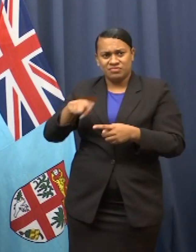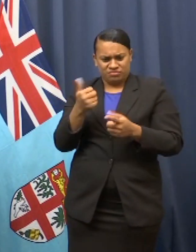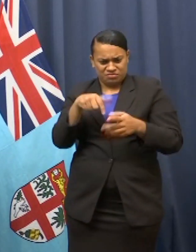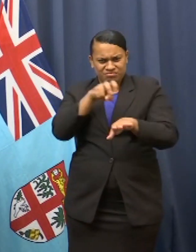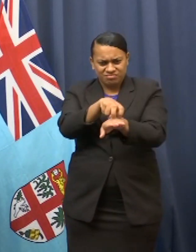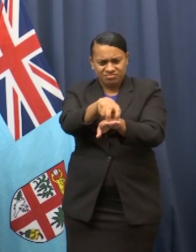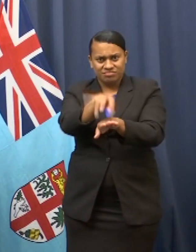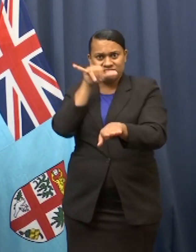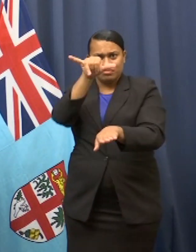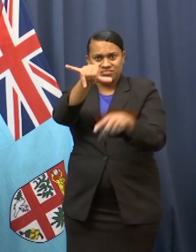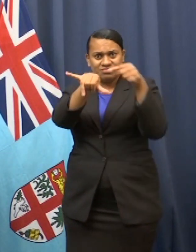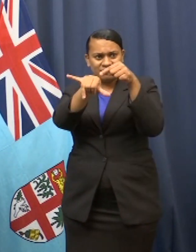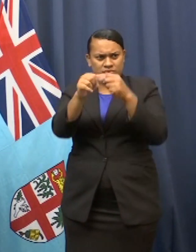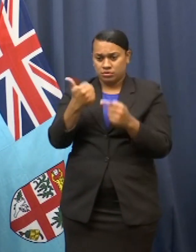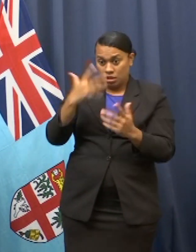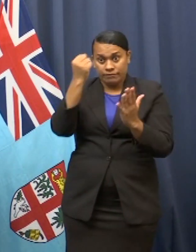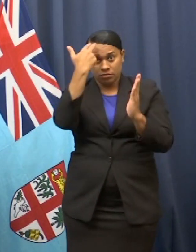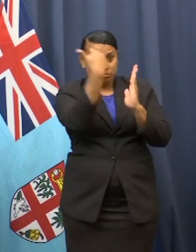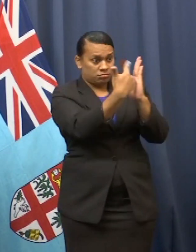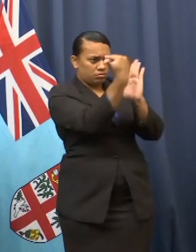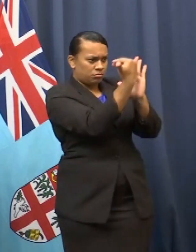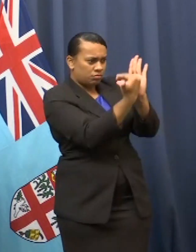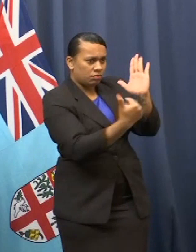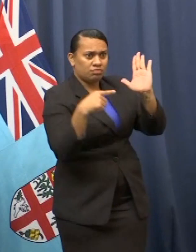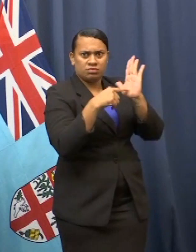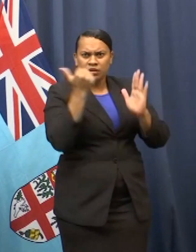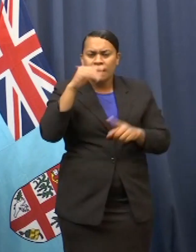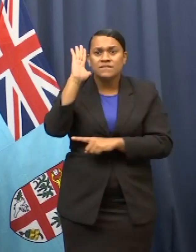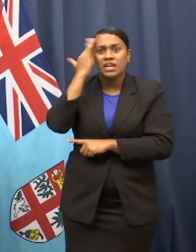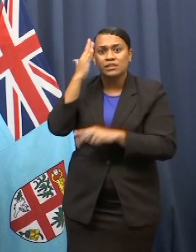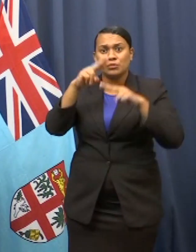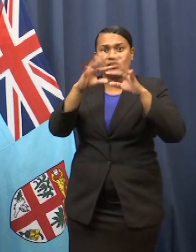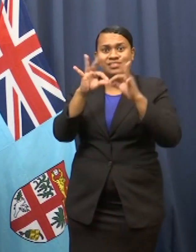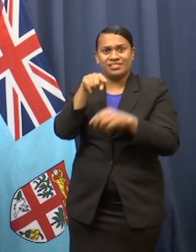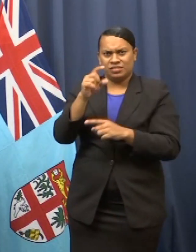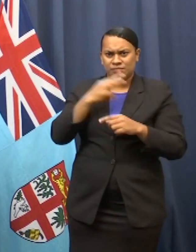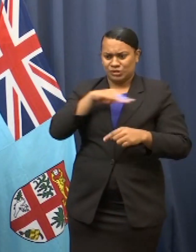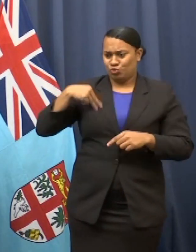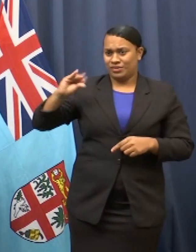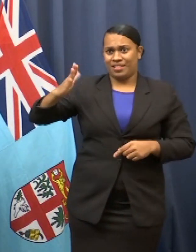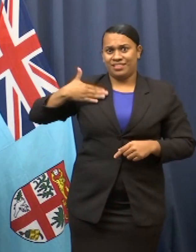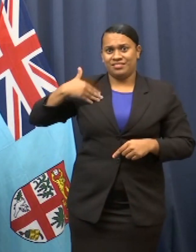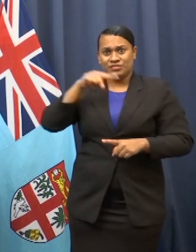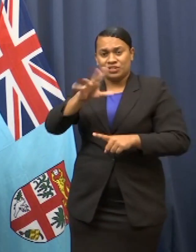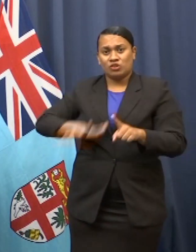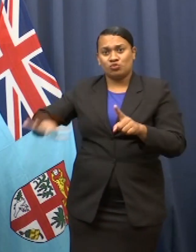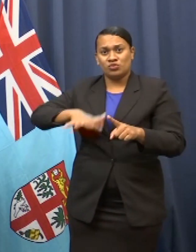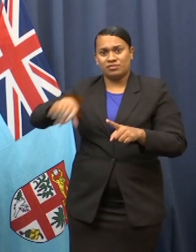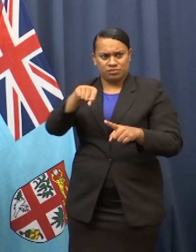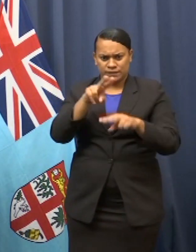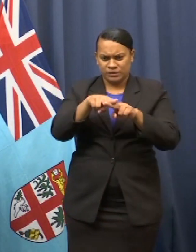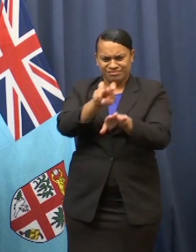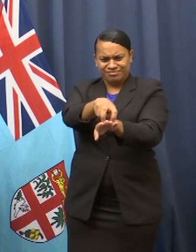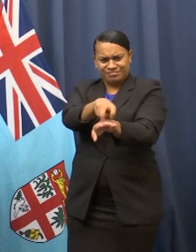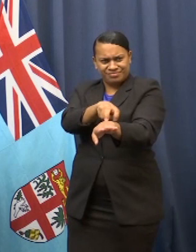these names and locations on its Facebook page of all individuals on these flights who need to